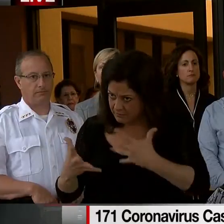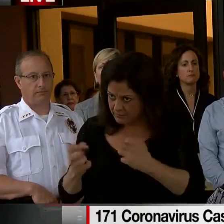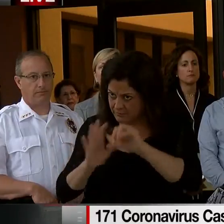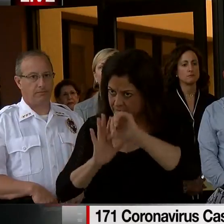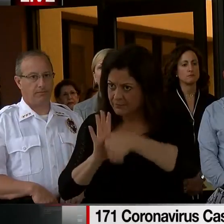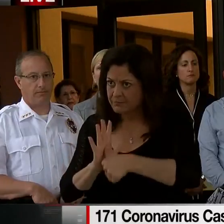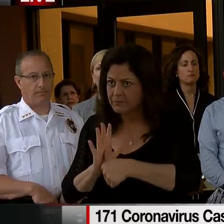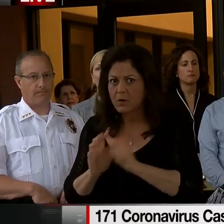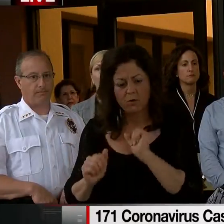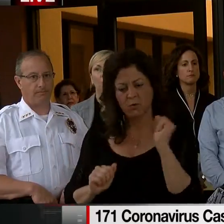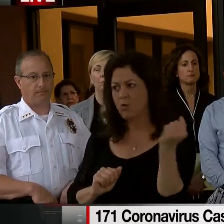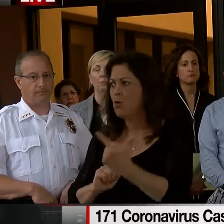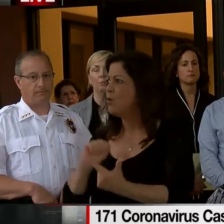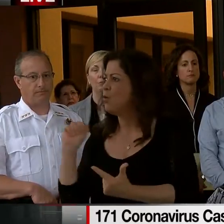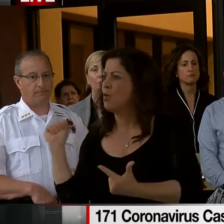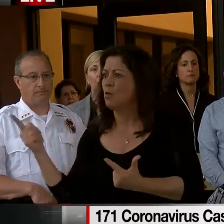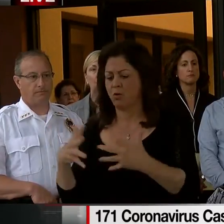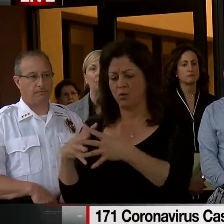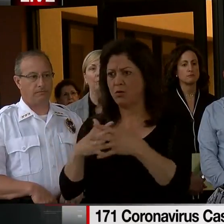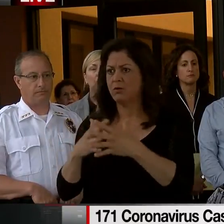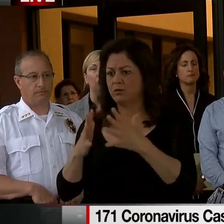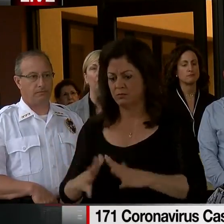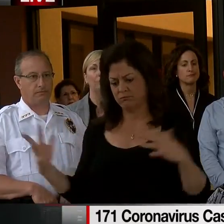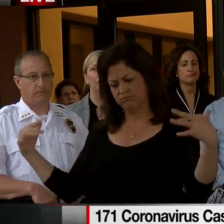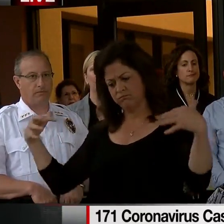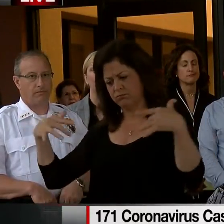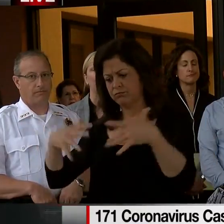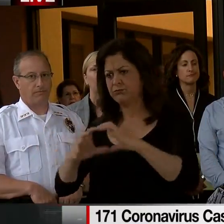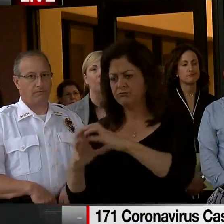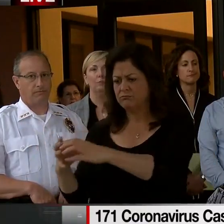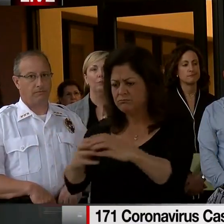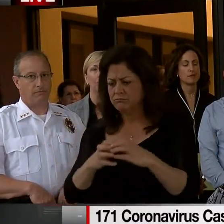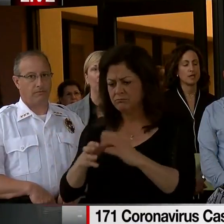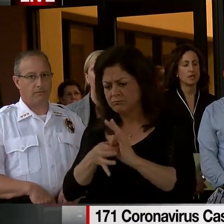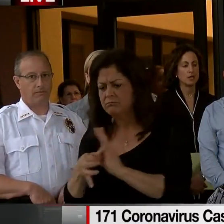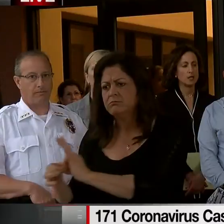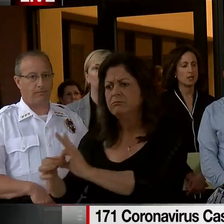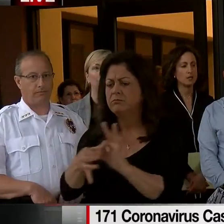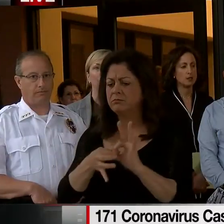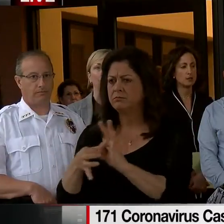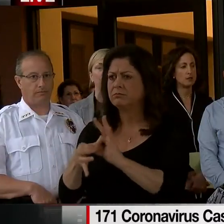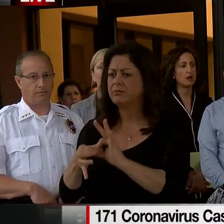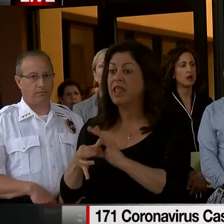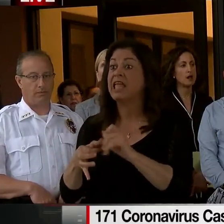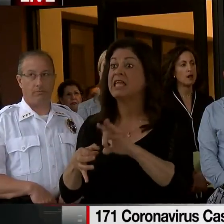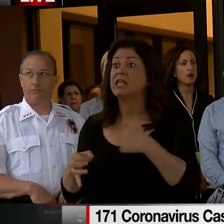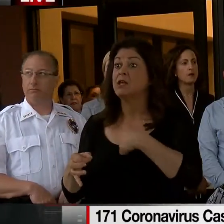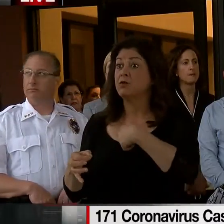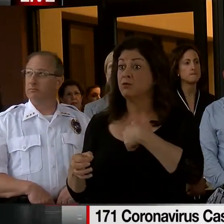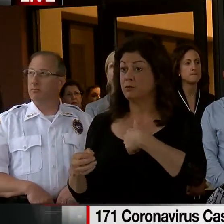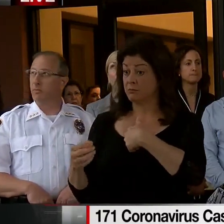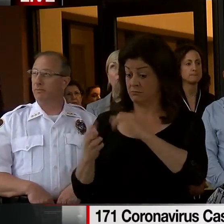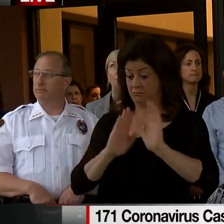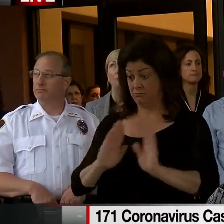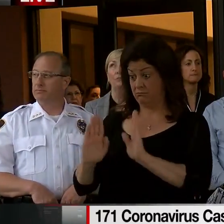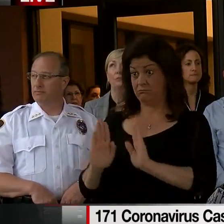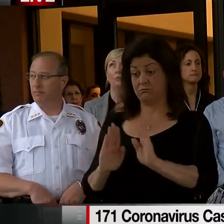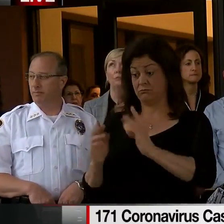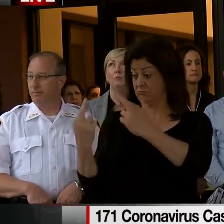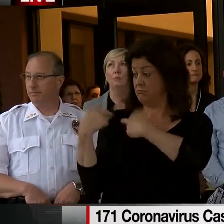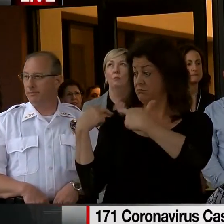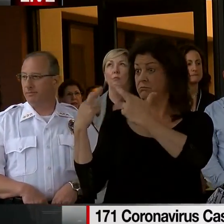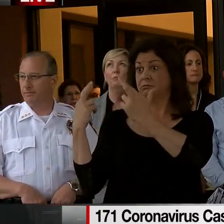do our part in this public health emergency. If we all act responsibly and follow the guidelines from our health